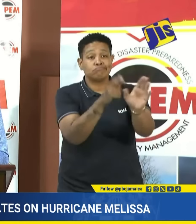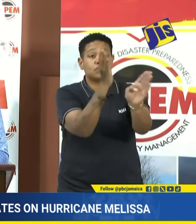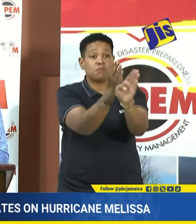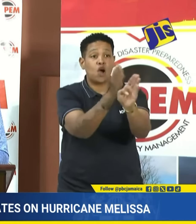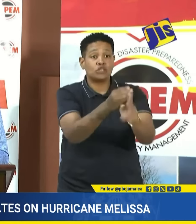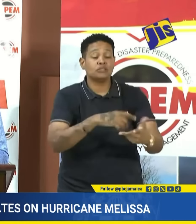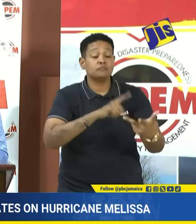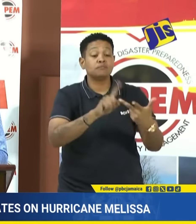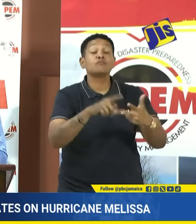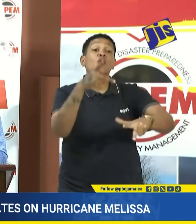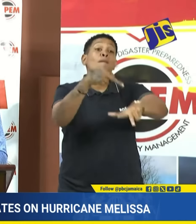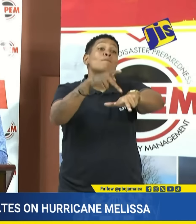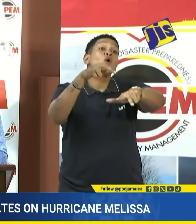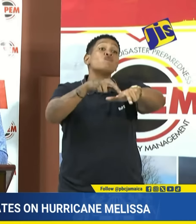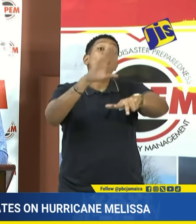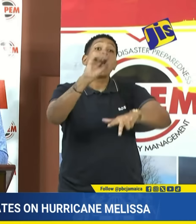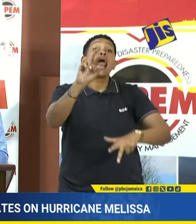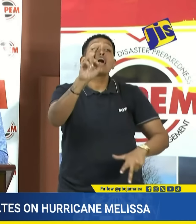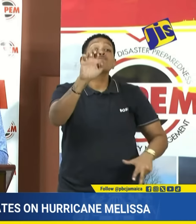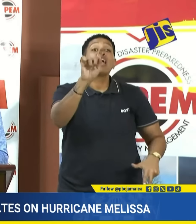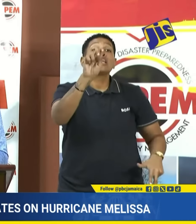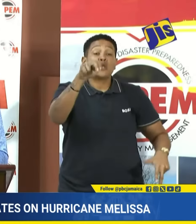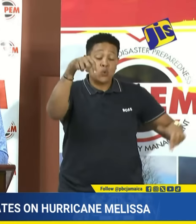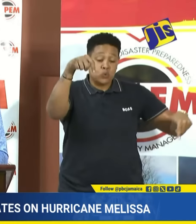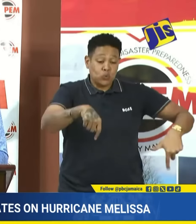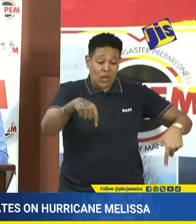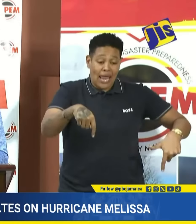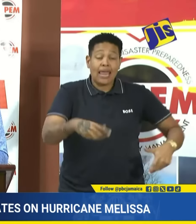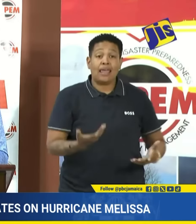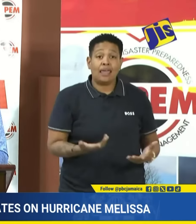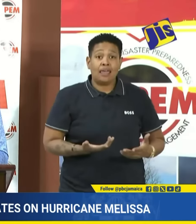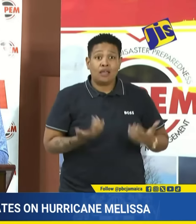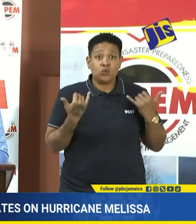bus. Port Royal and Raytown today,